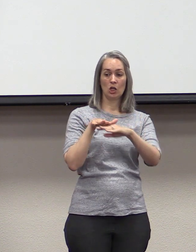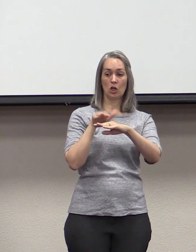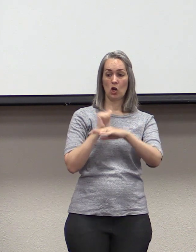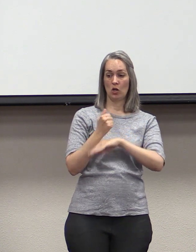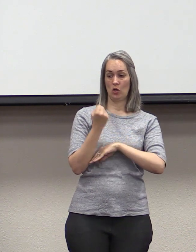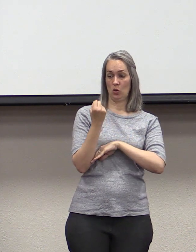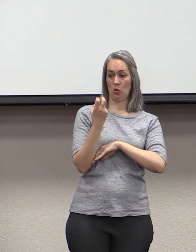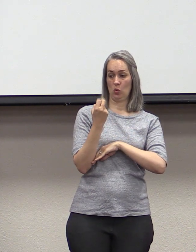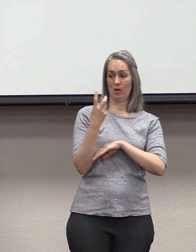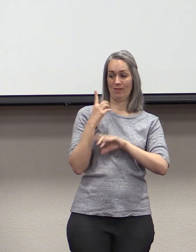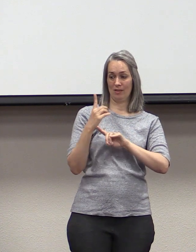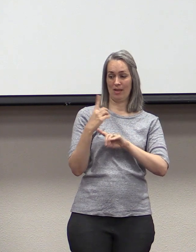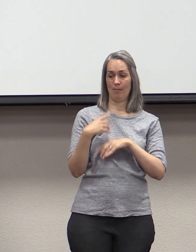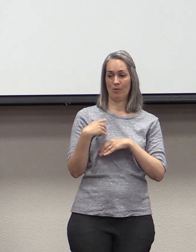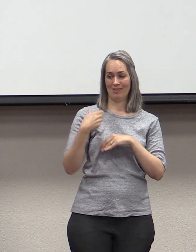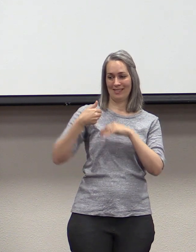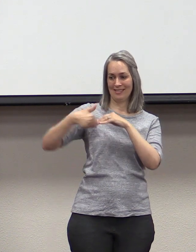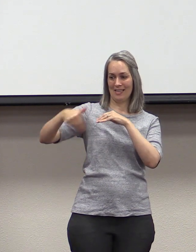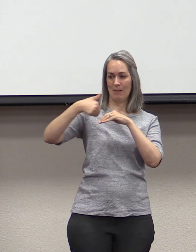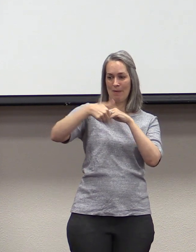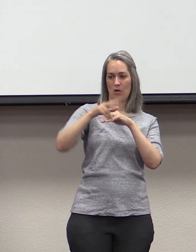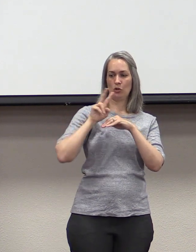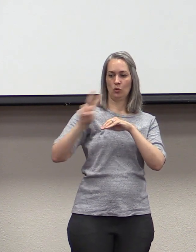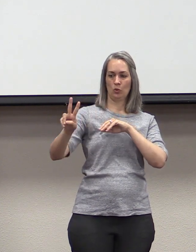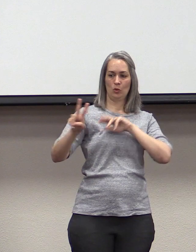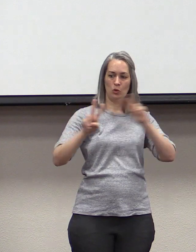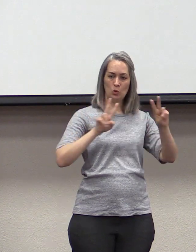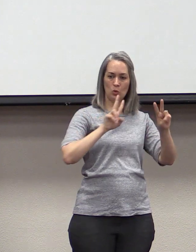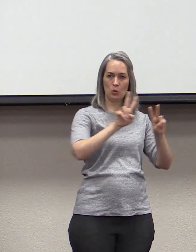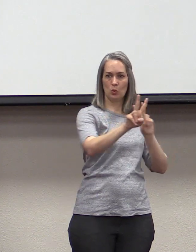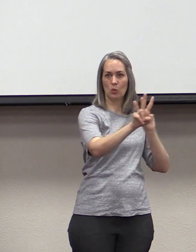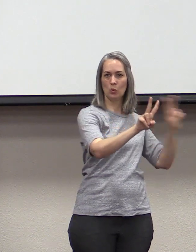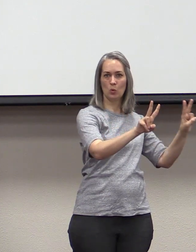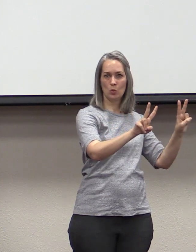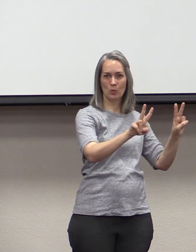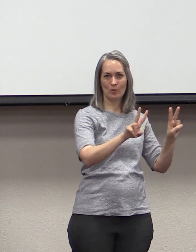authority over evil spirits. These were his instructions.